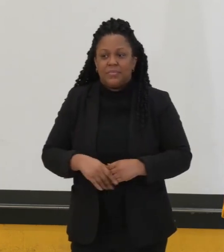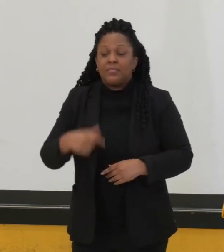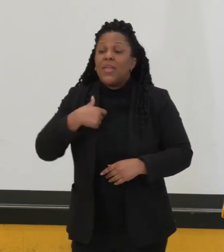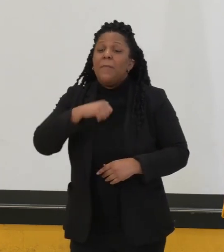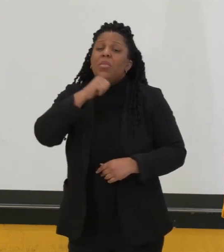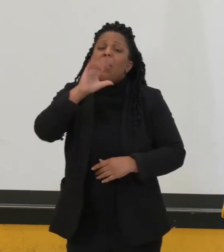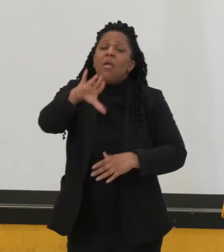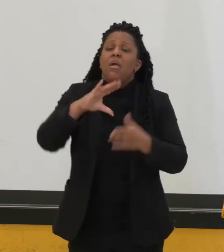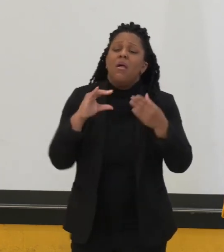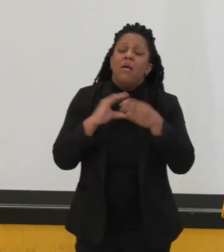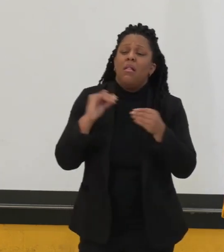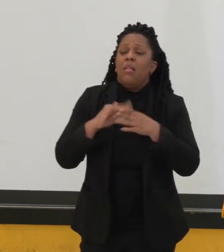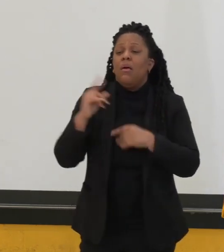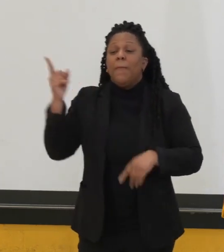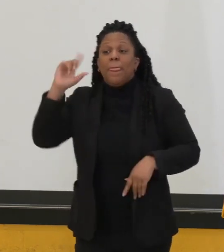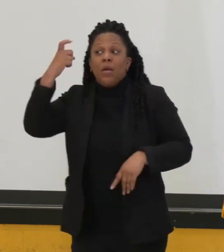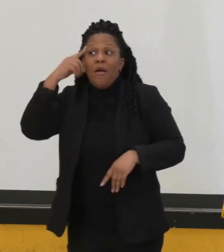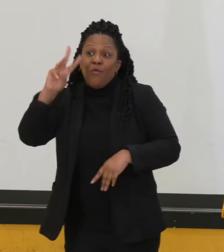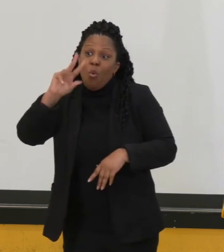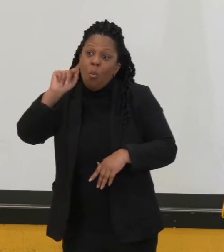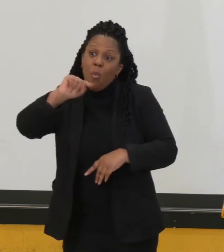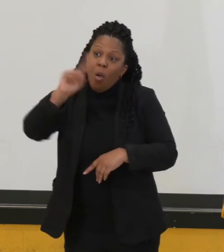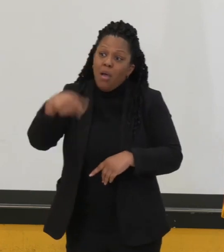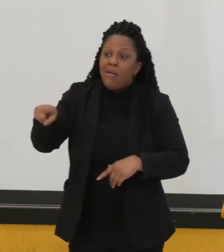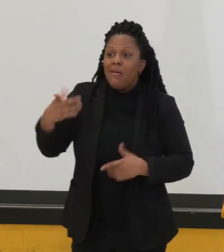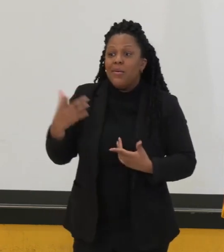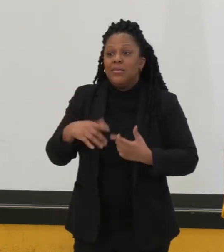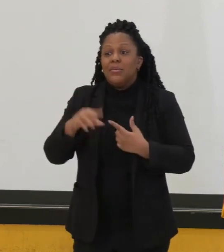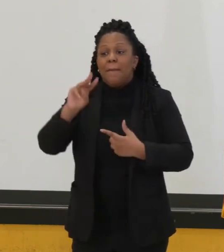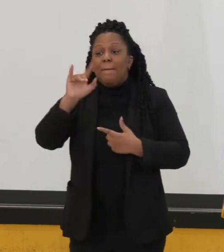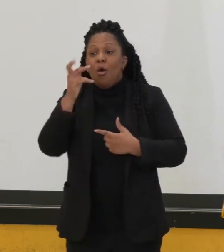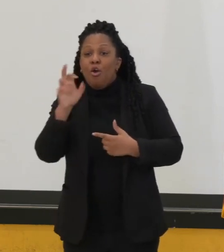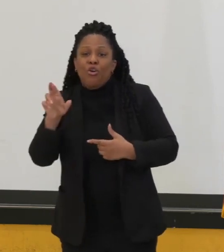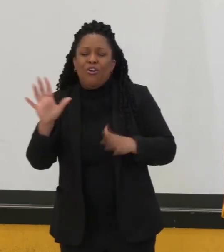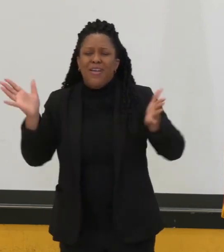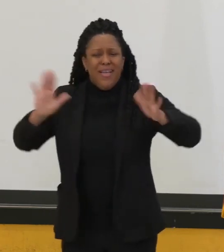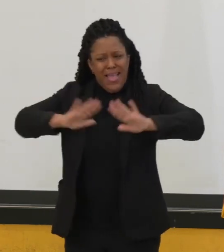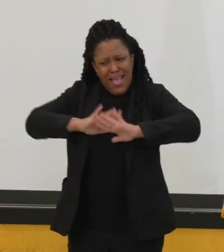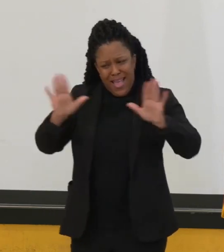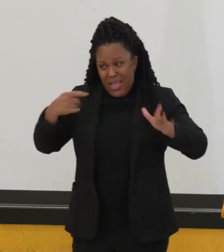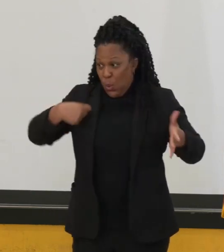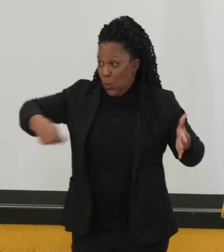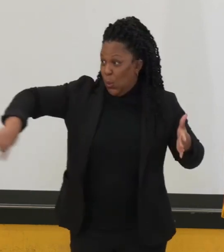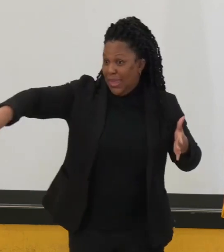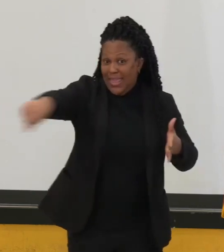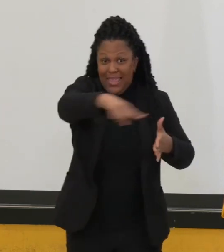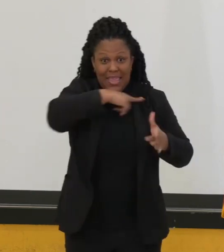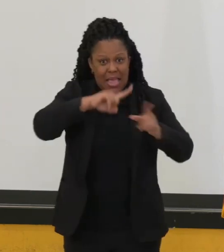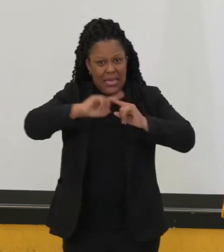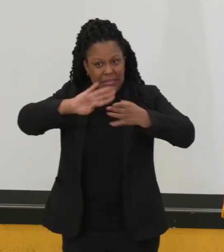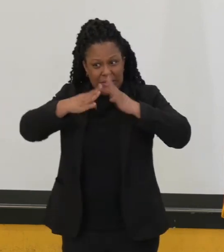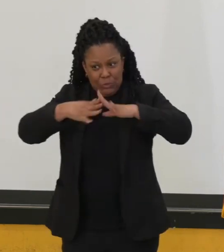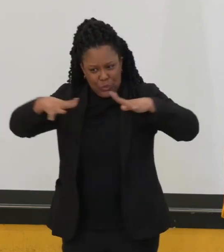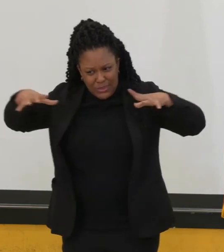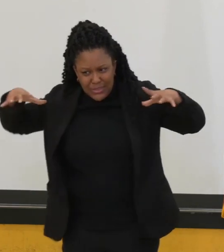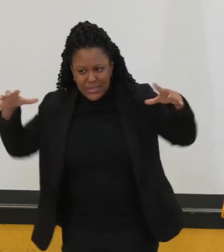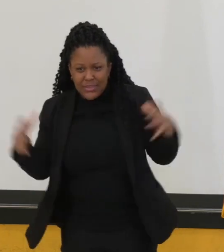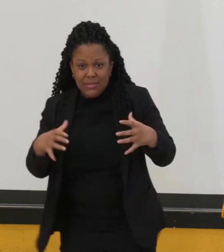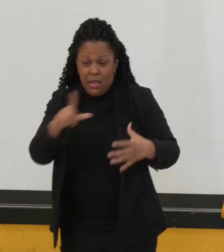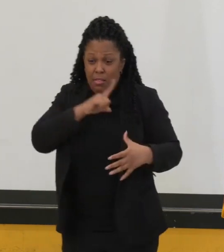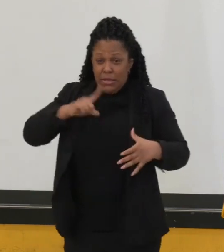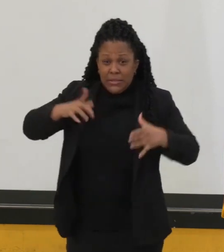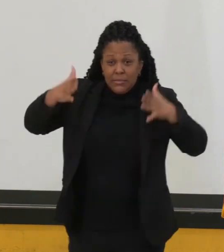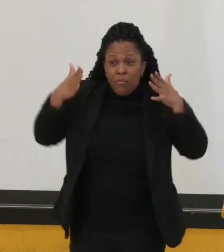law enforcement leaders who are here. We are tasked, our community members, our legislatures, our city council members,